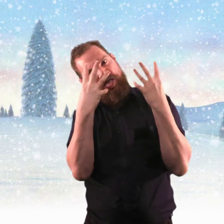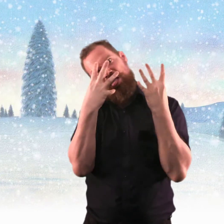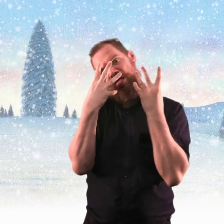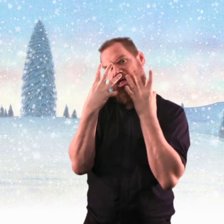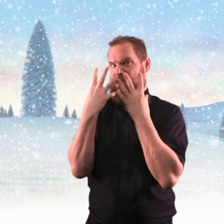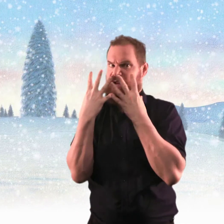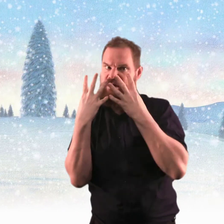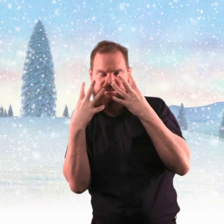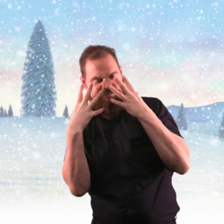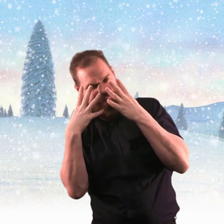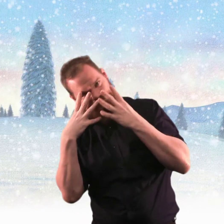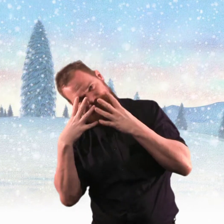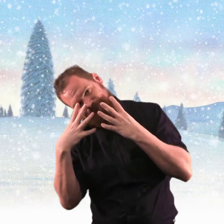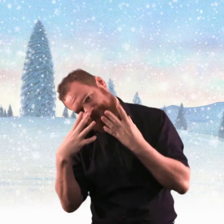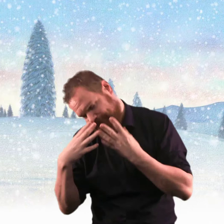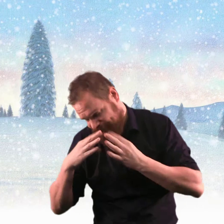melted away in the morning sun.